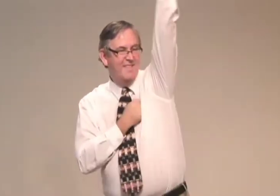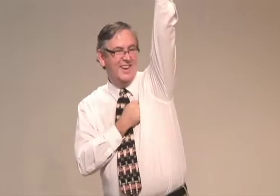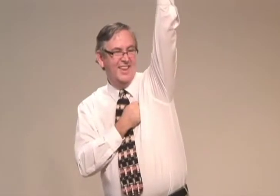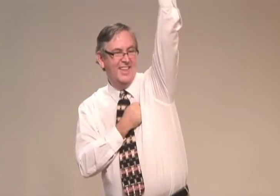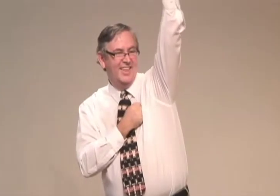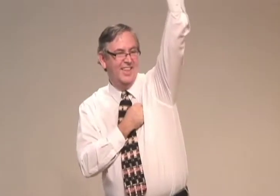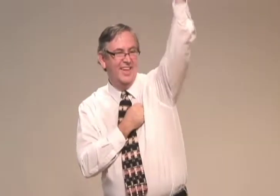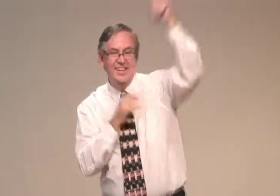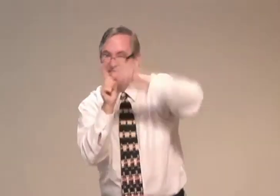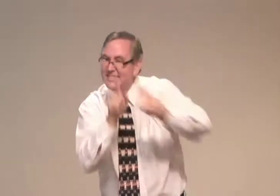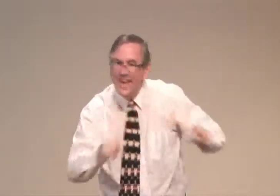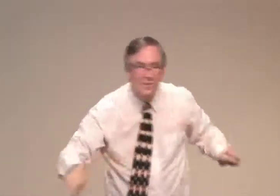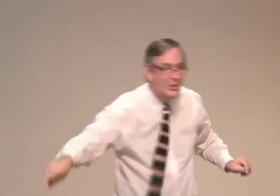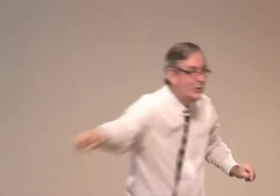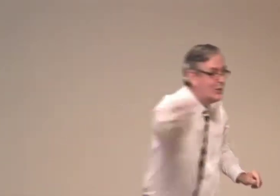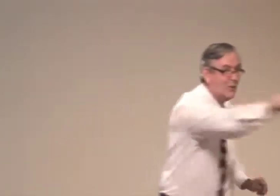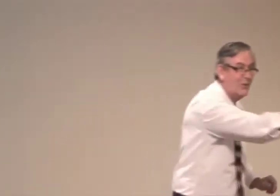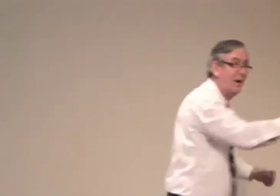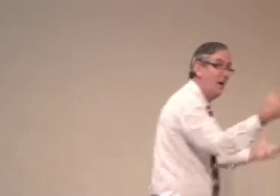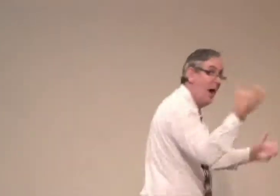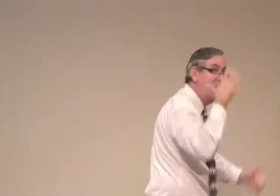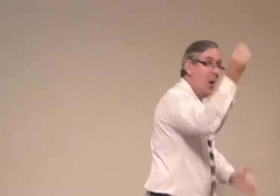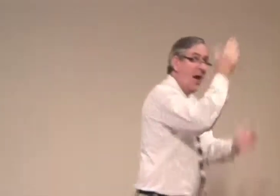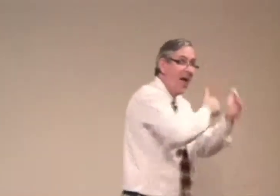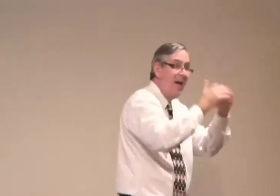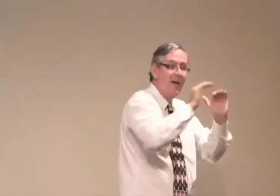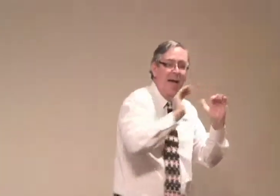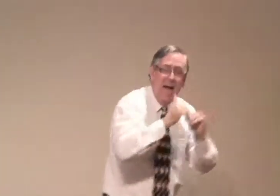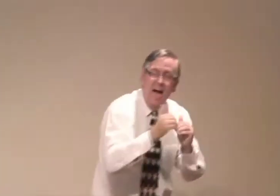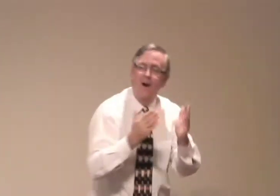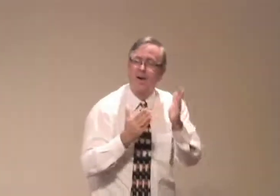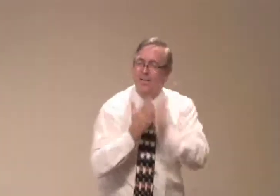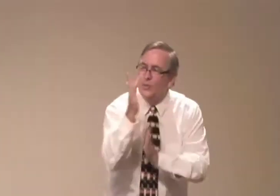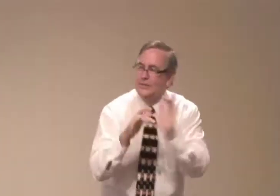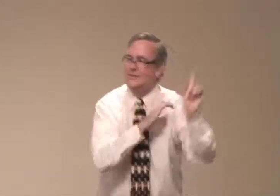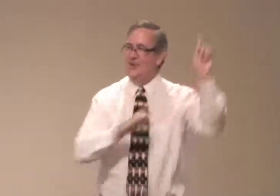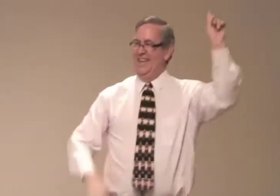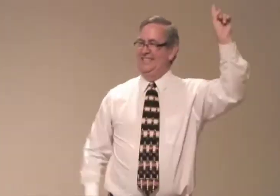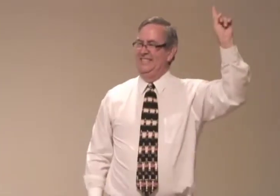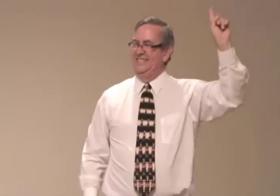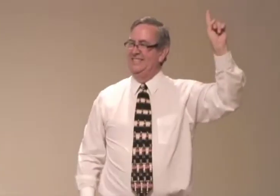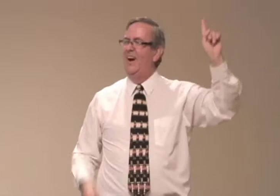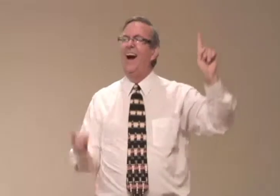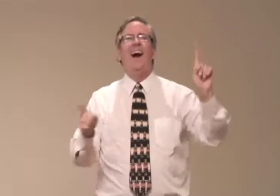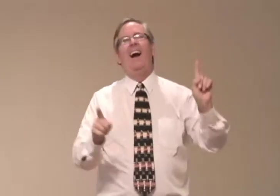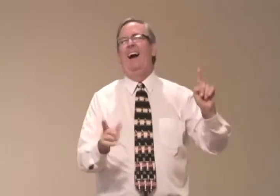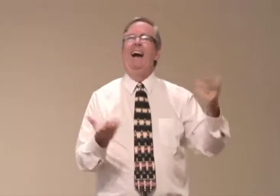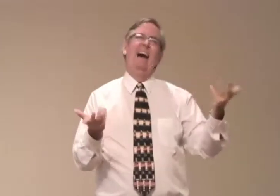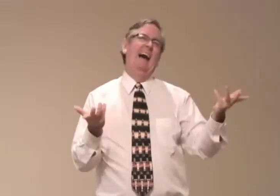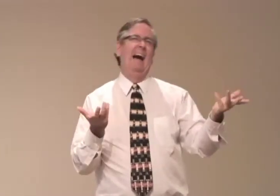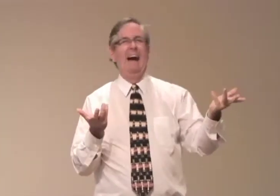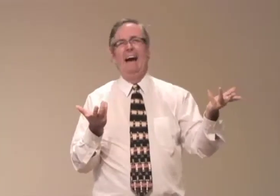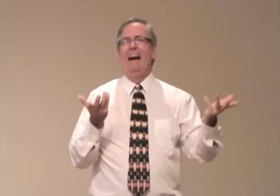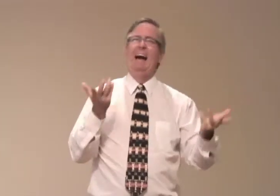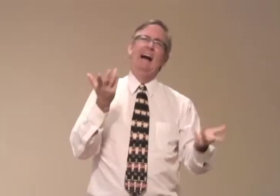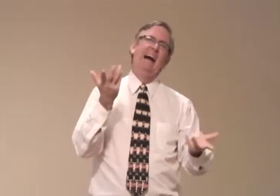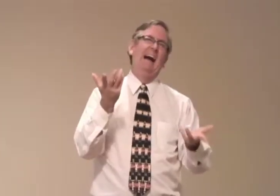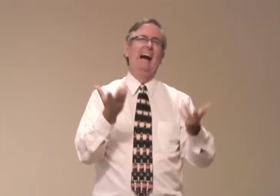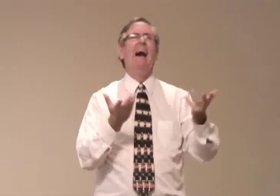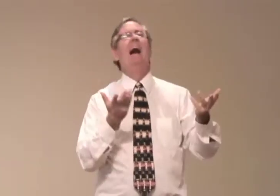and when I die I'll go to heaven if you want to go to heaven how are you going to get there through Jesus Christ so I'm